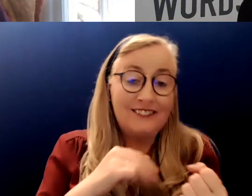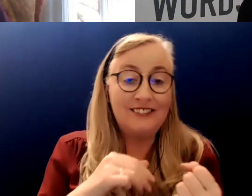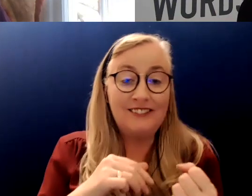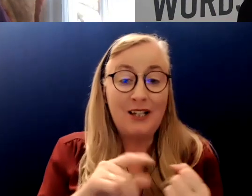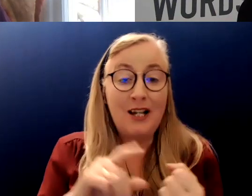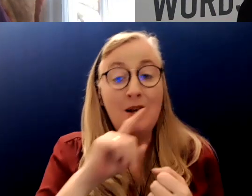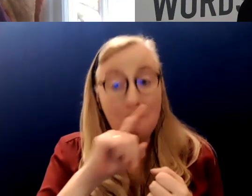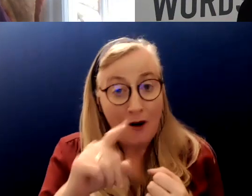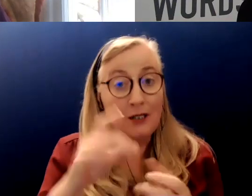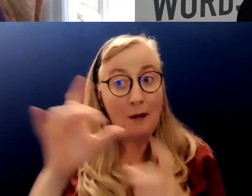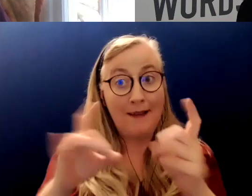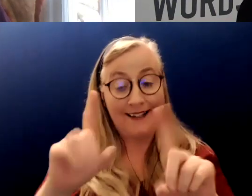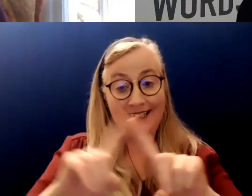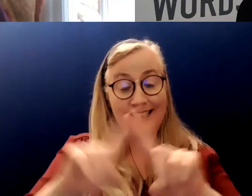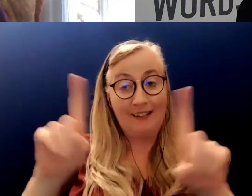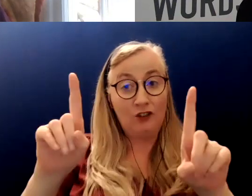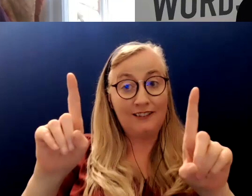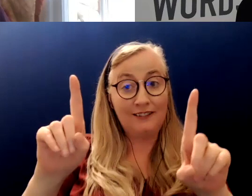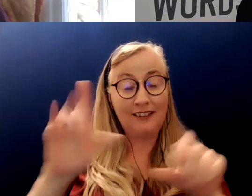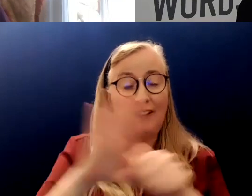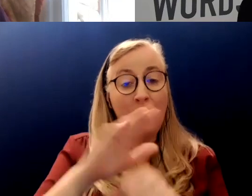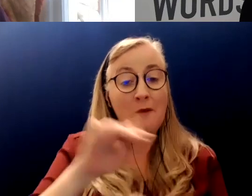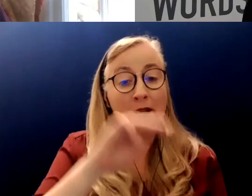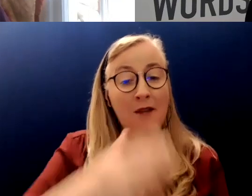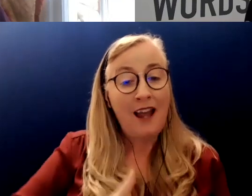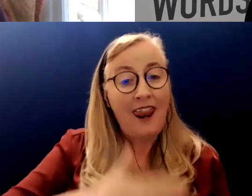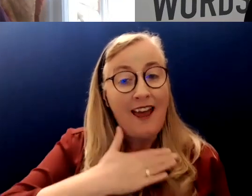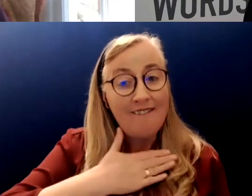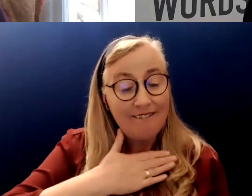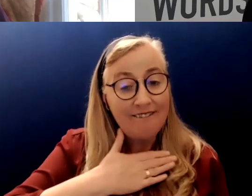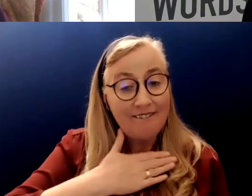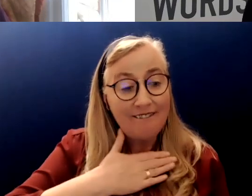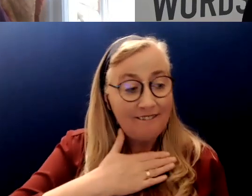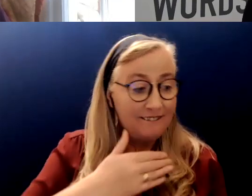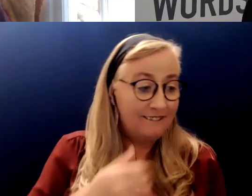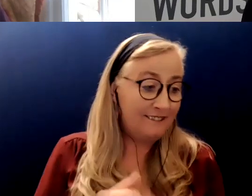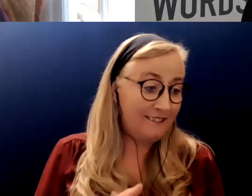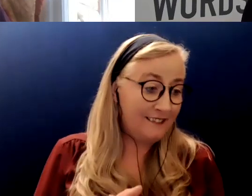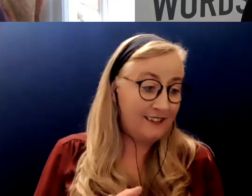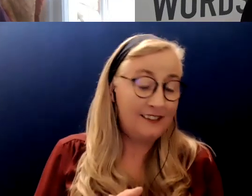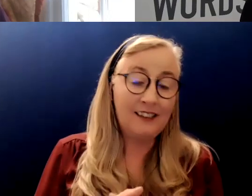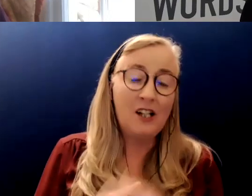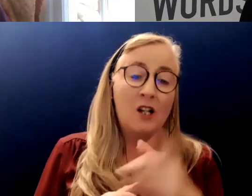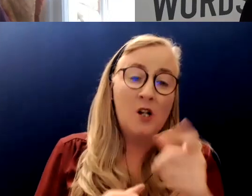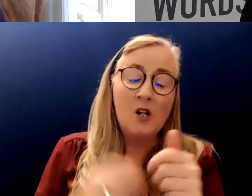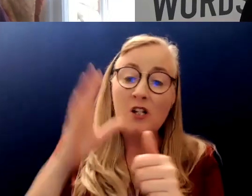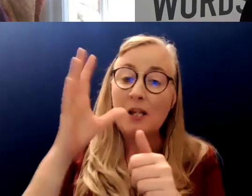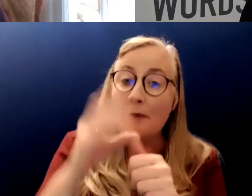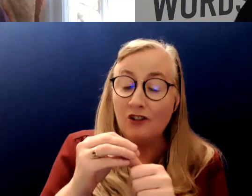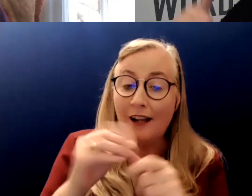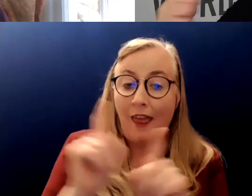to people's lives. And especially when there are roadblocks put